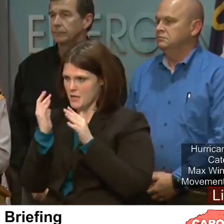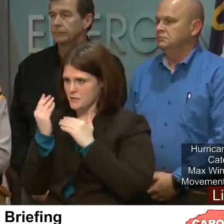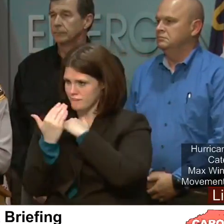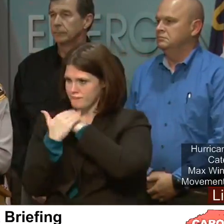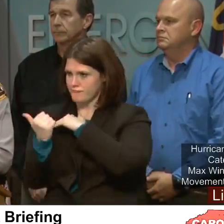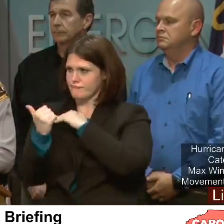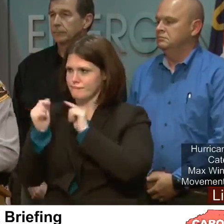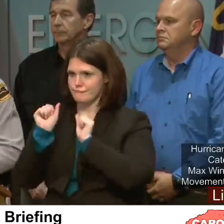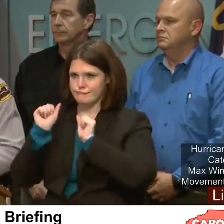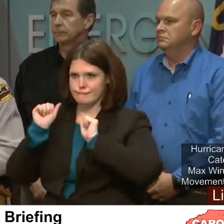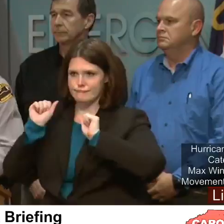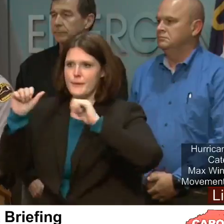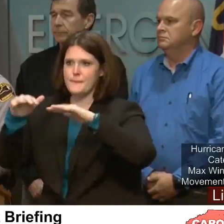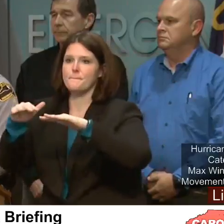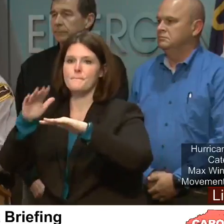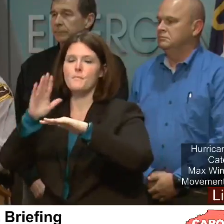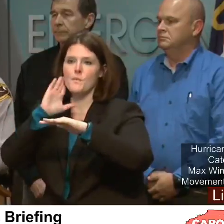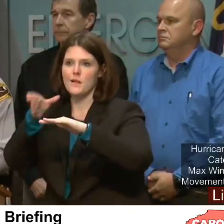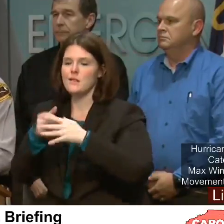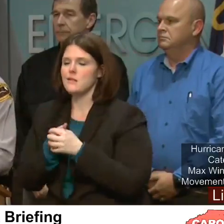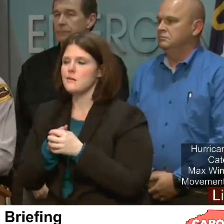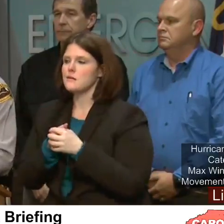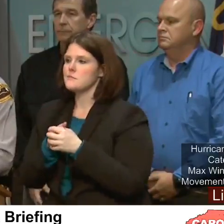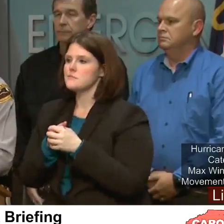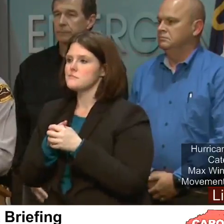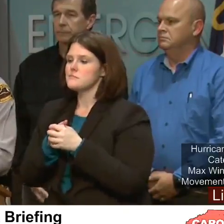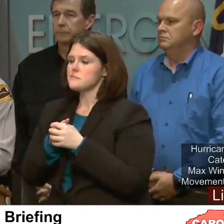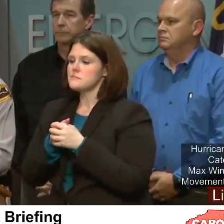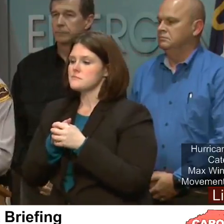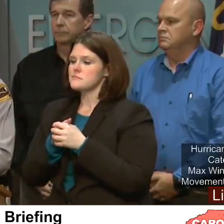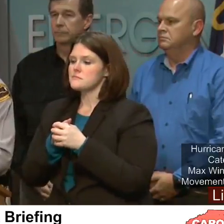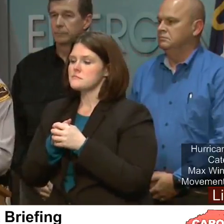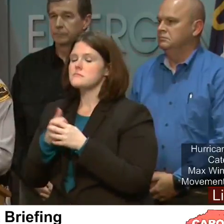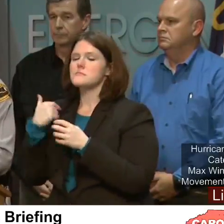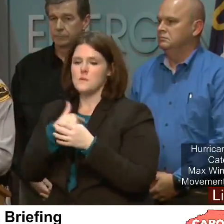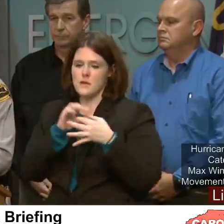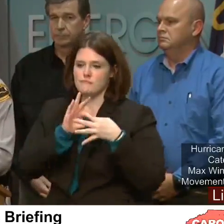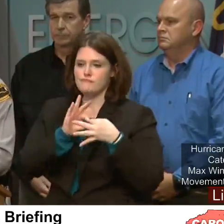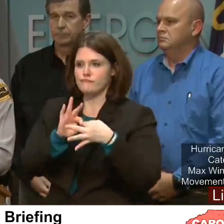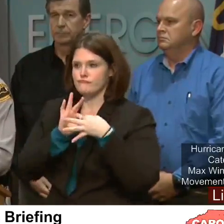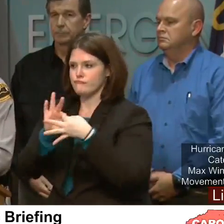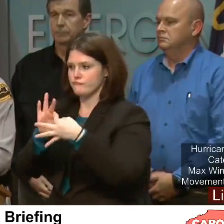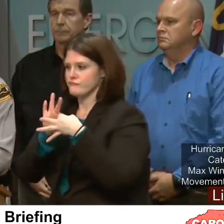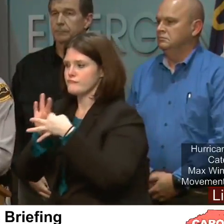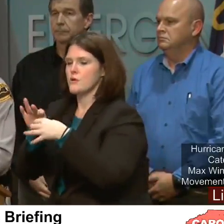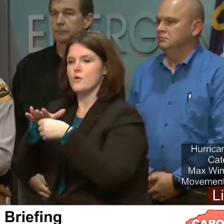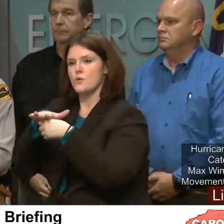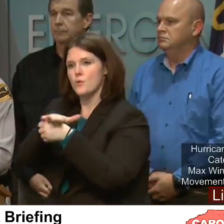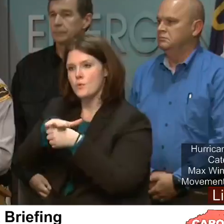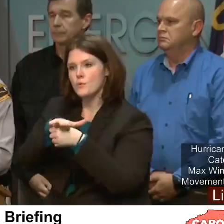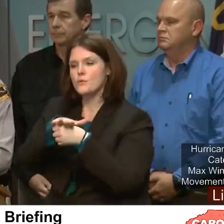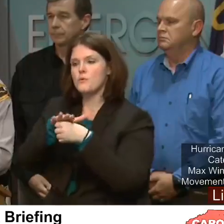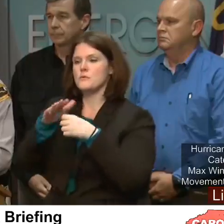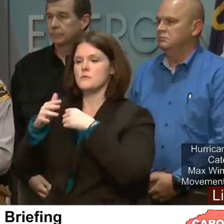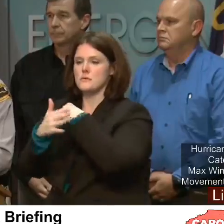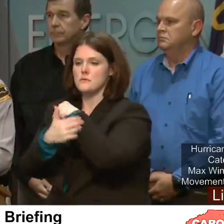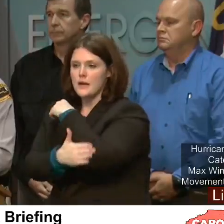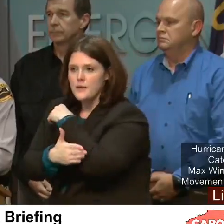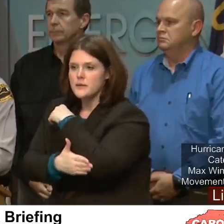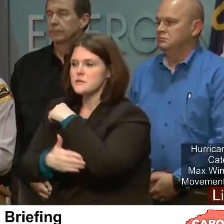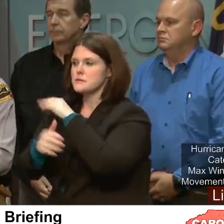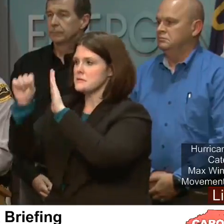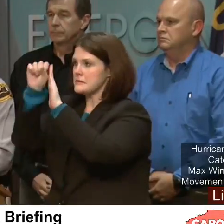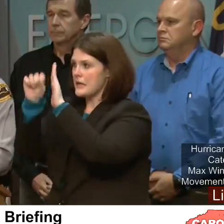notice in response of the storm. We continue to work with our local, county, and state partners to ensure that